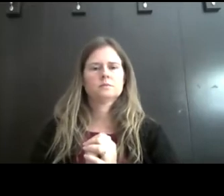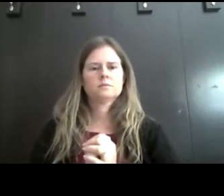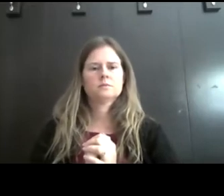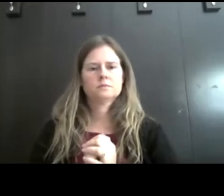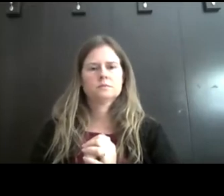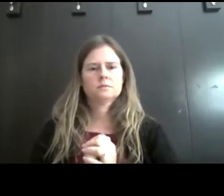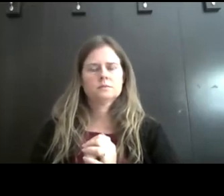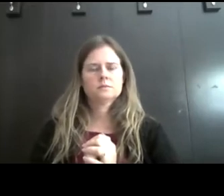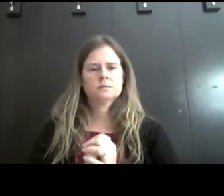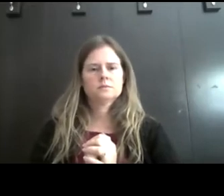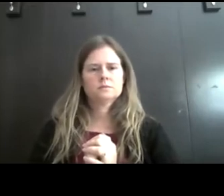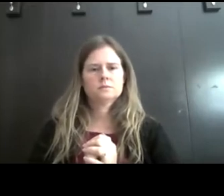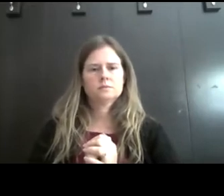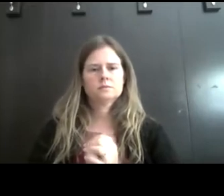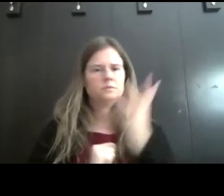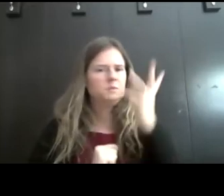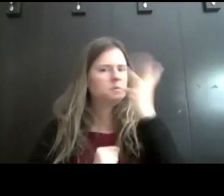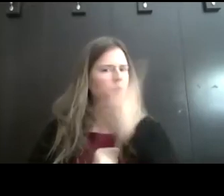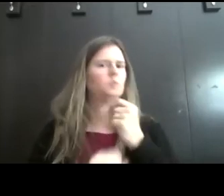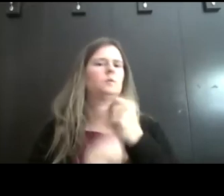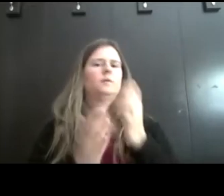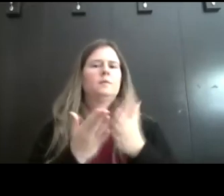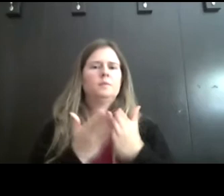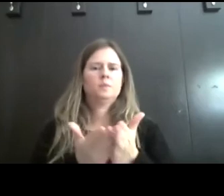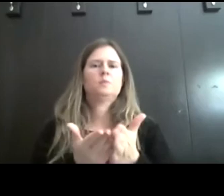I think they're beautiful.